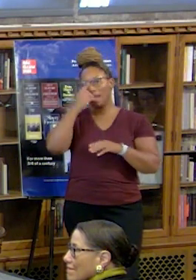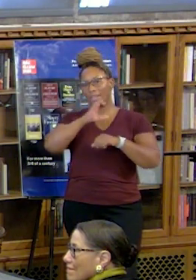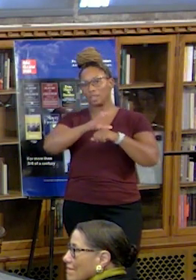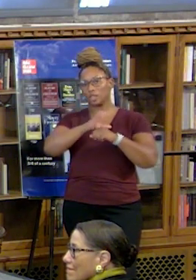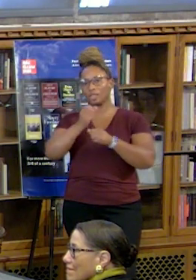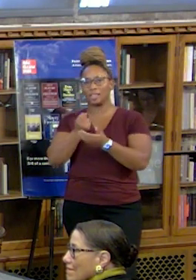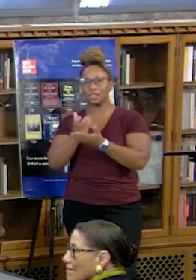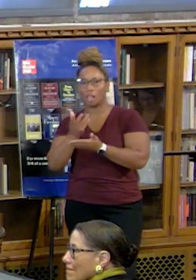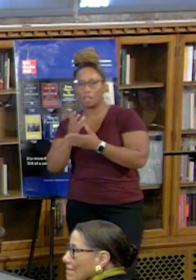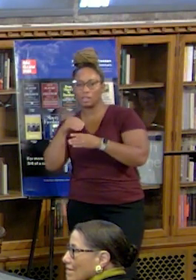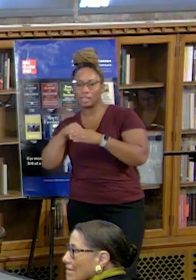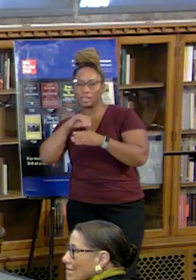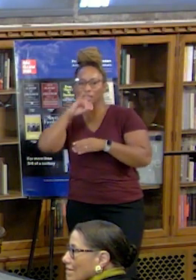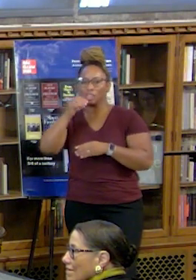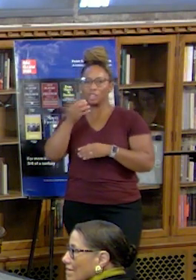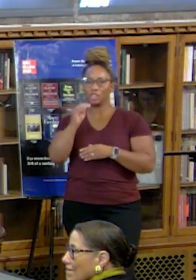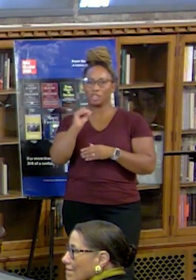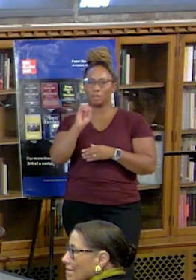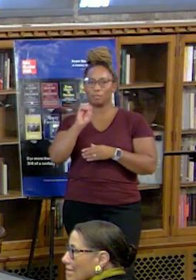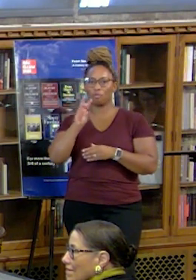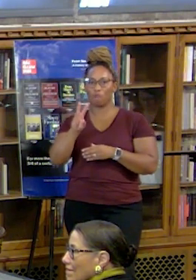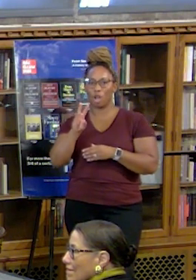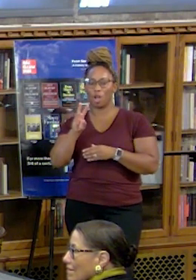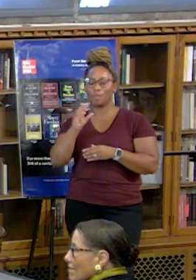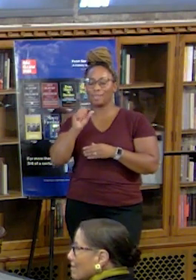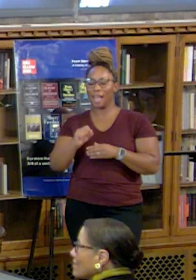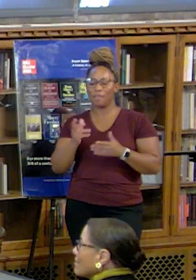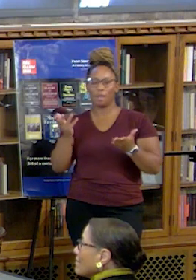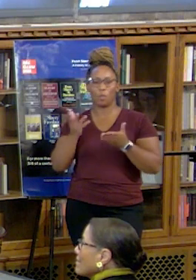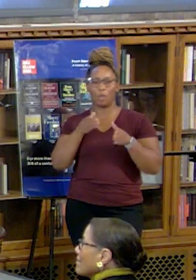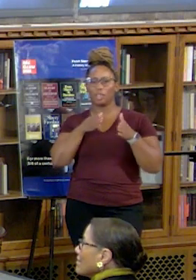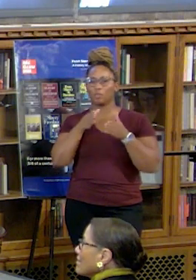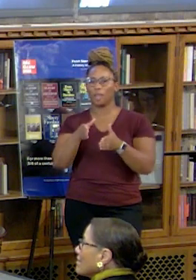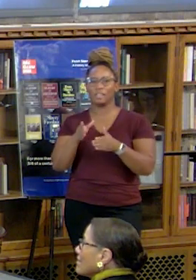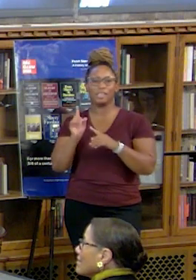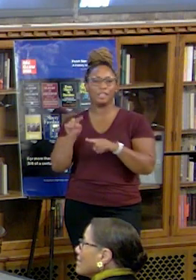in scholarship in the G Pro South and what direction is